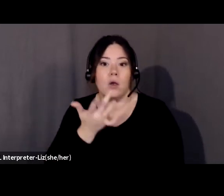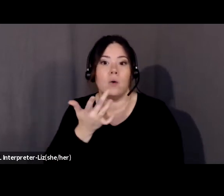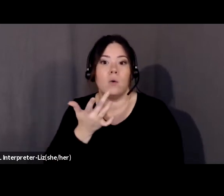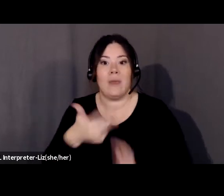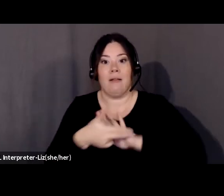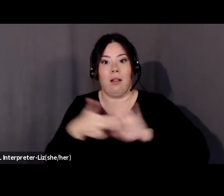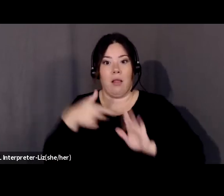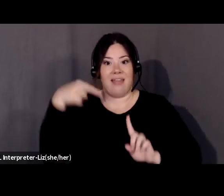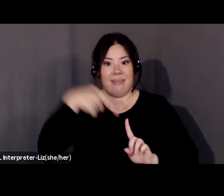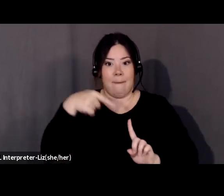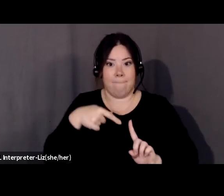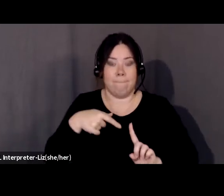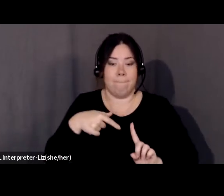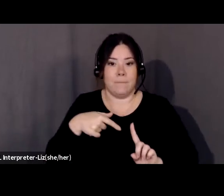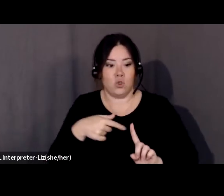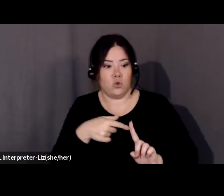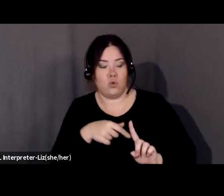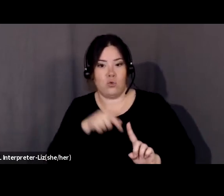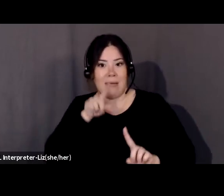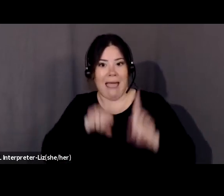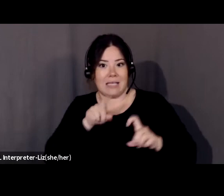what direction to go into. For